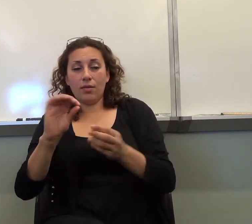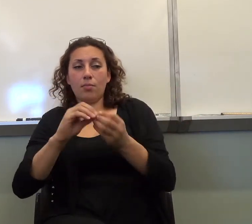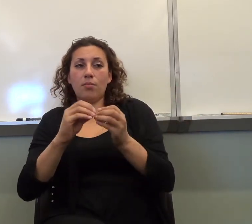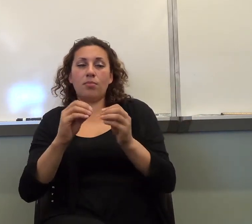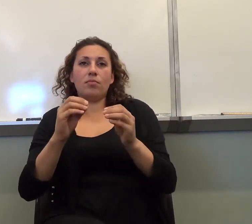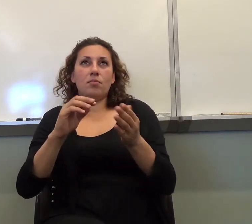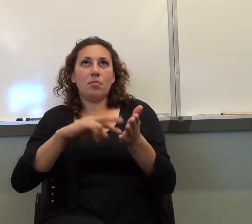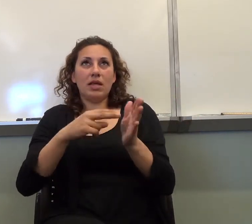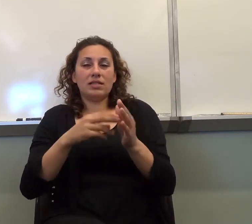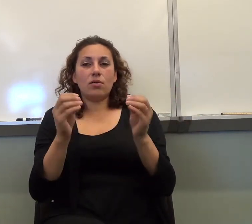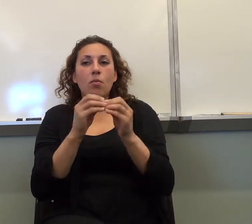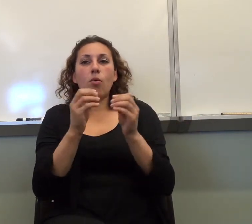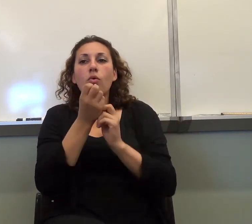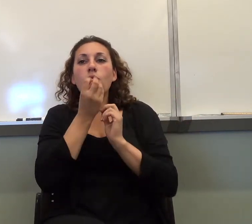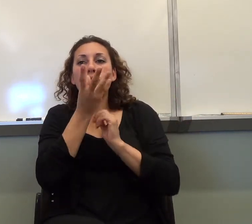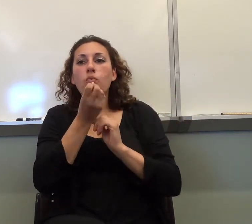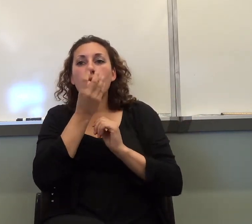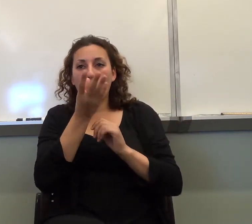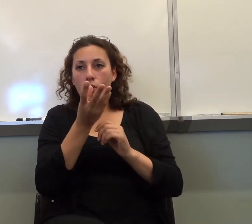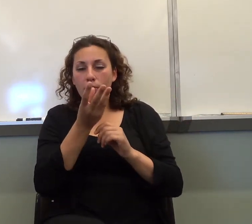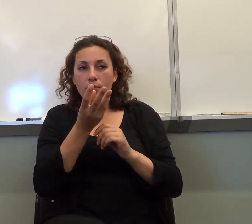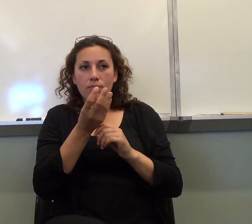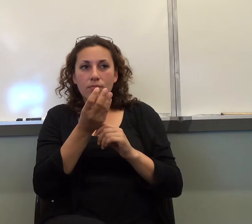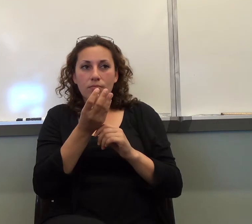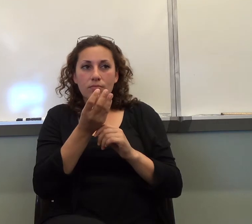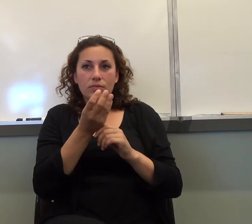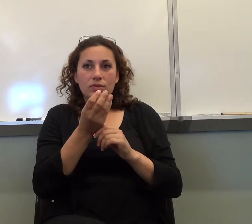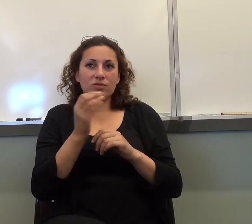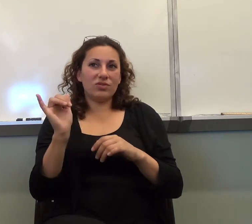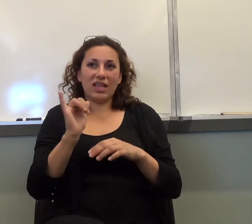positive. And likewise, minus 8 goes up to minus 4 degrees.